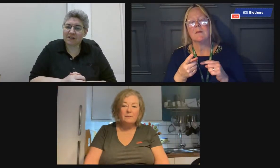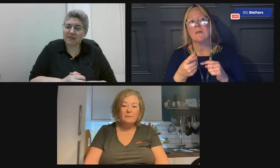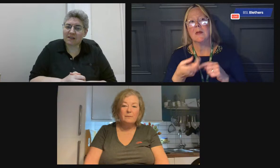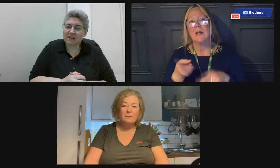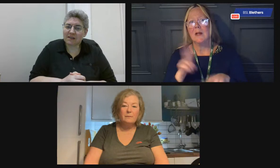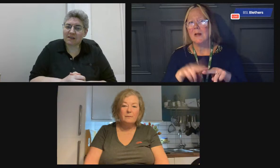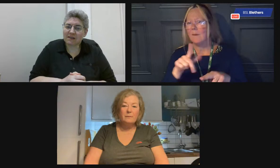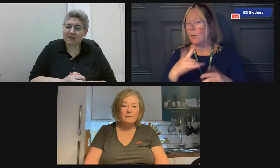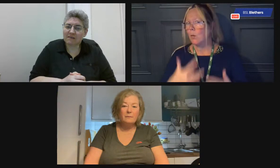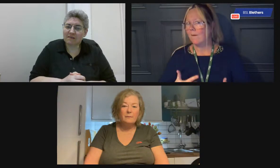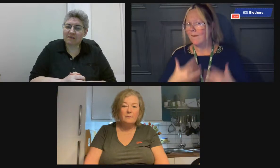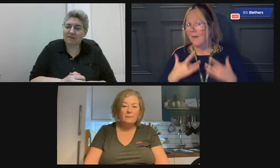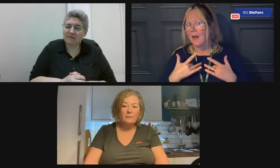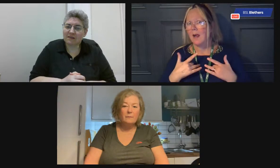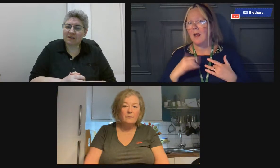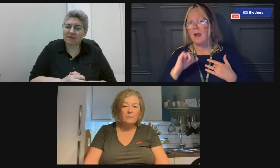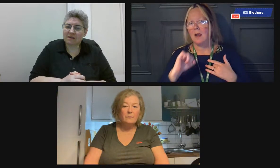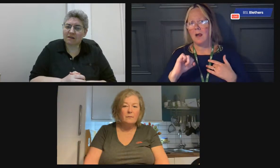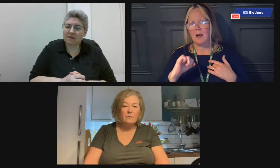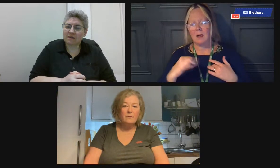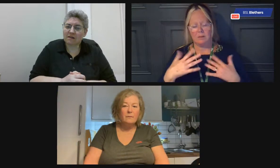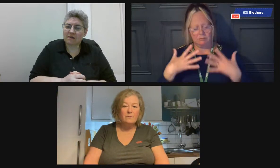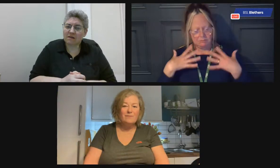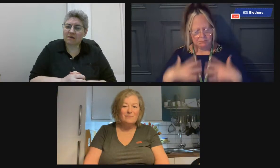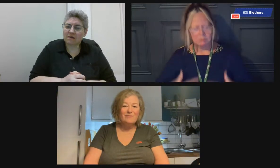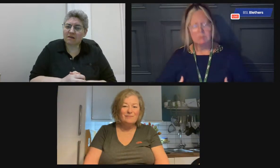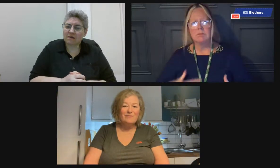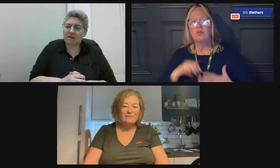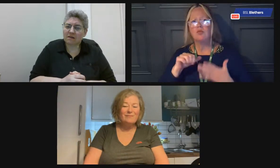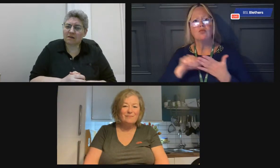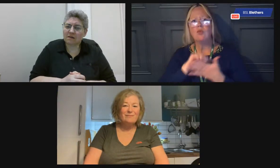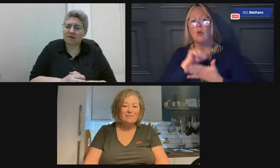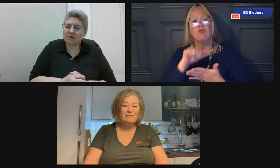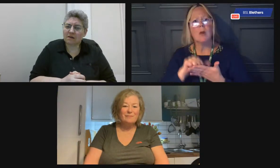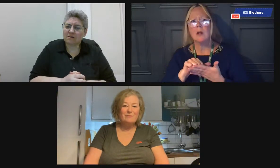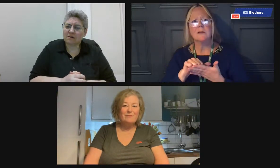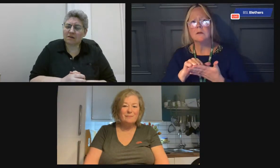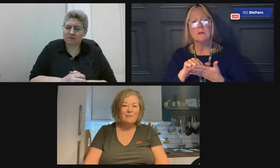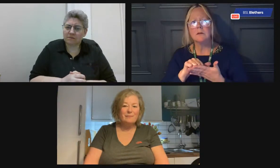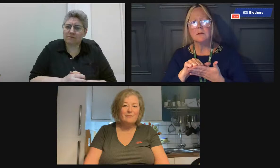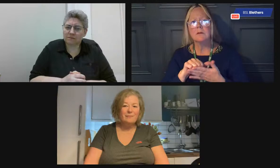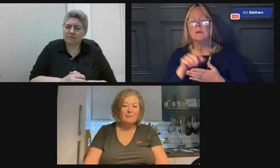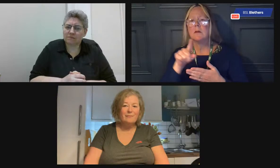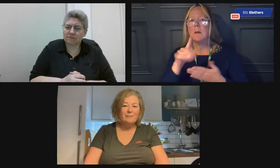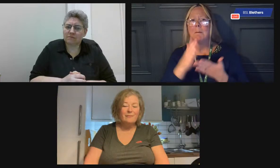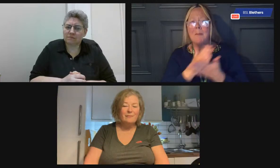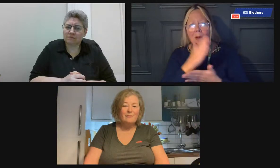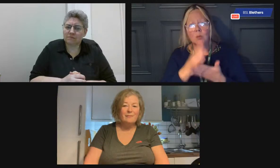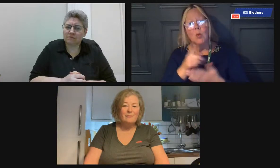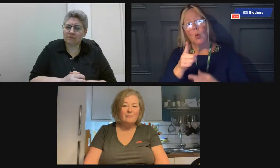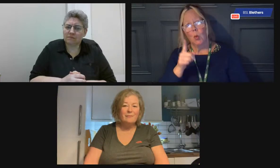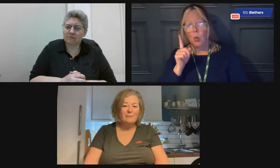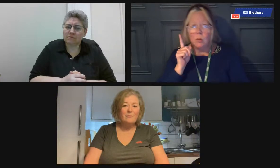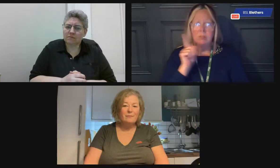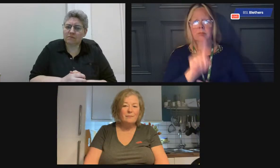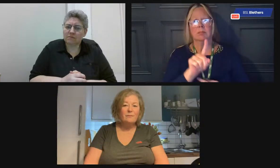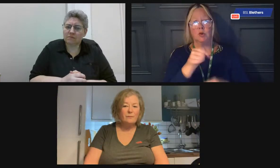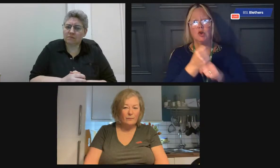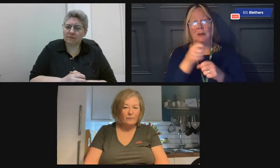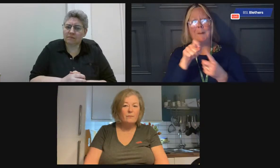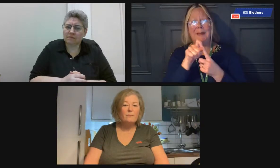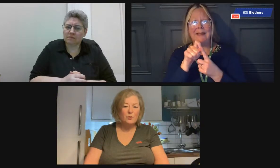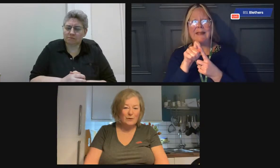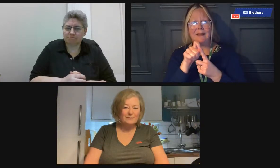I'd like to say, if you are feeling that there's something not right in your